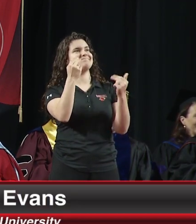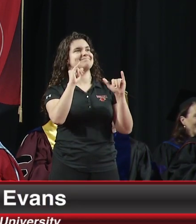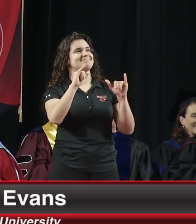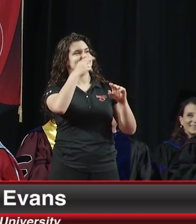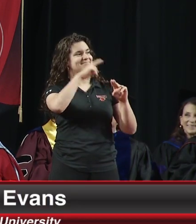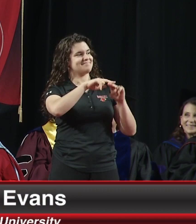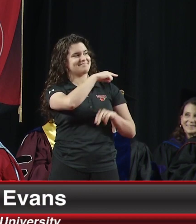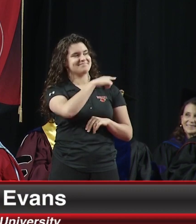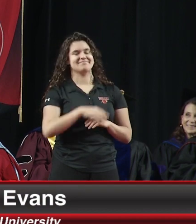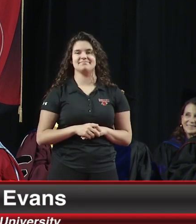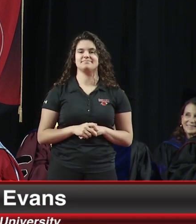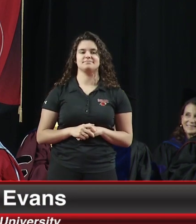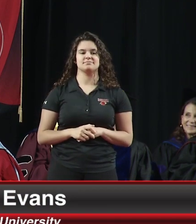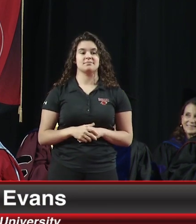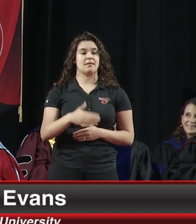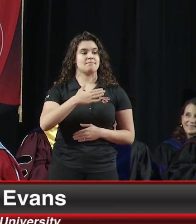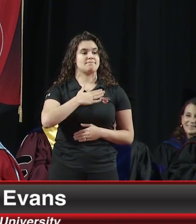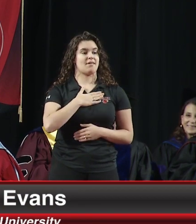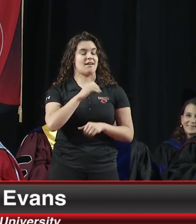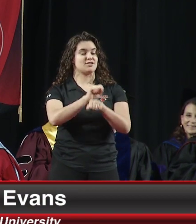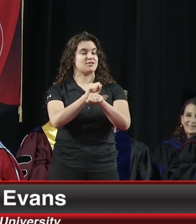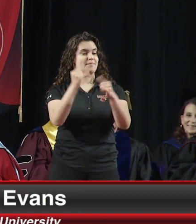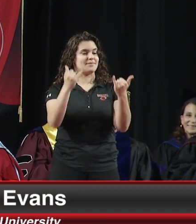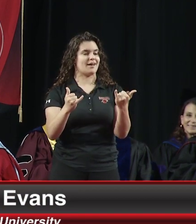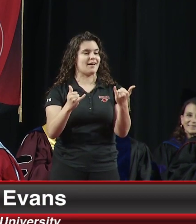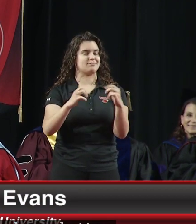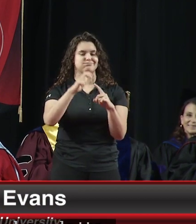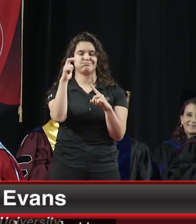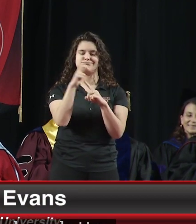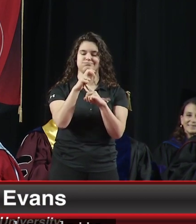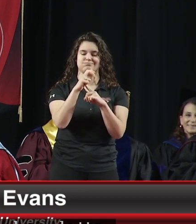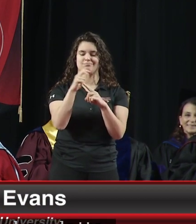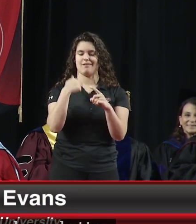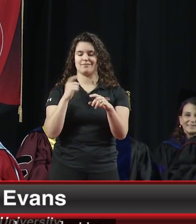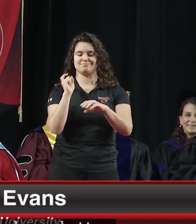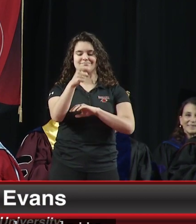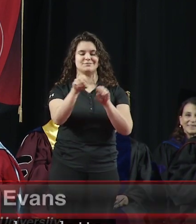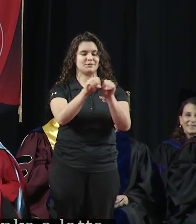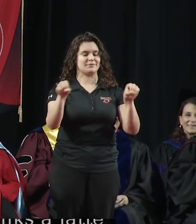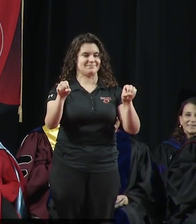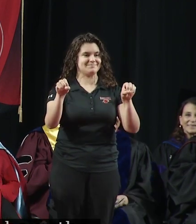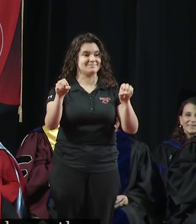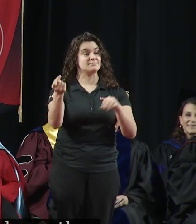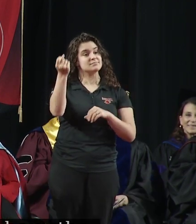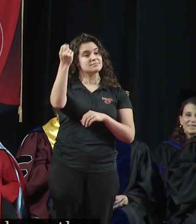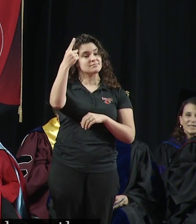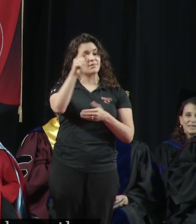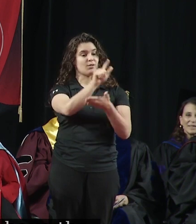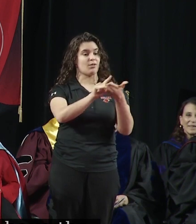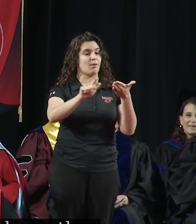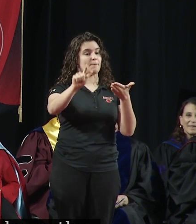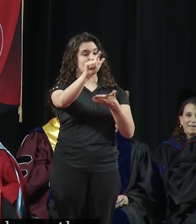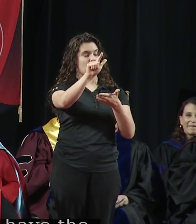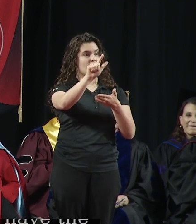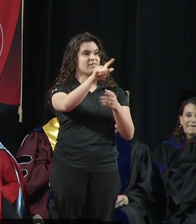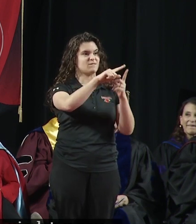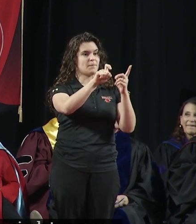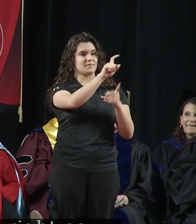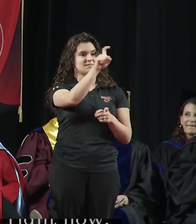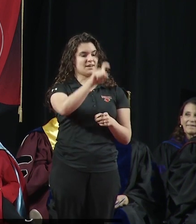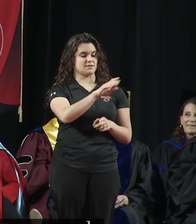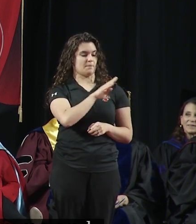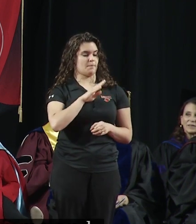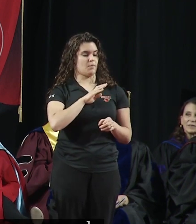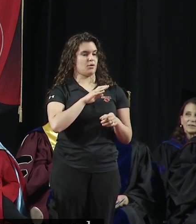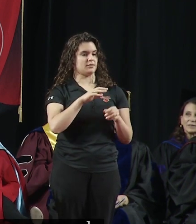house right now, and that is the Conferral of Degrees. So, by the authority vested in me and Lamar University by the Board of Regents